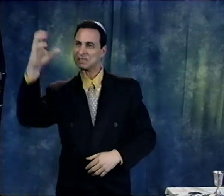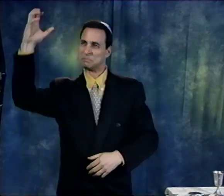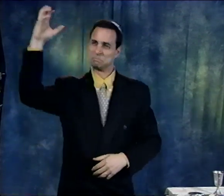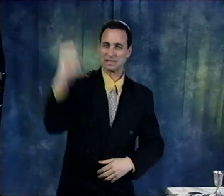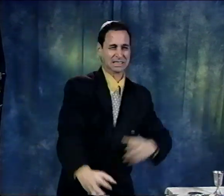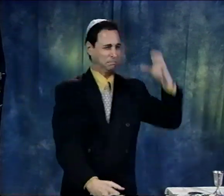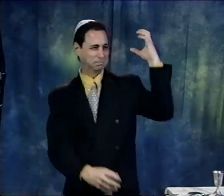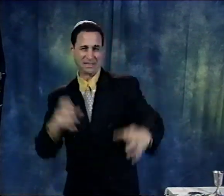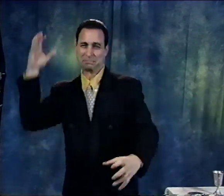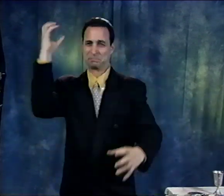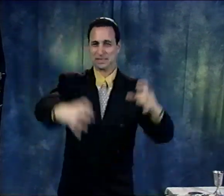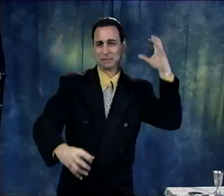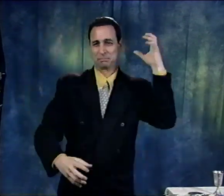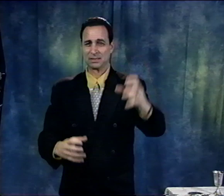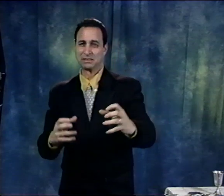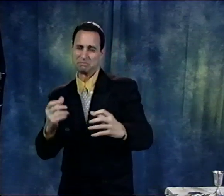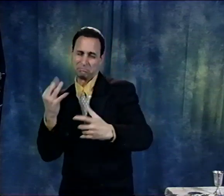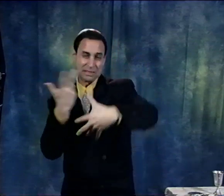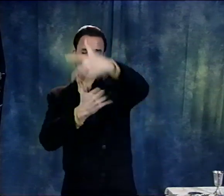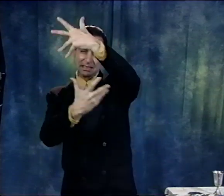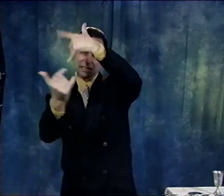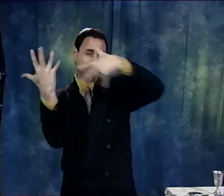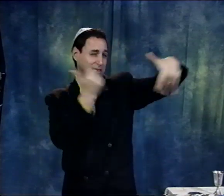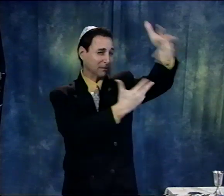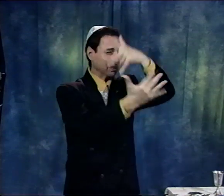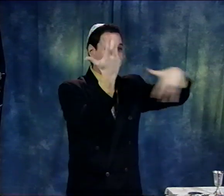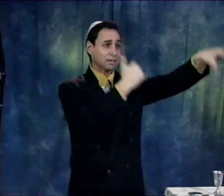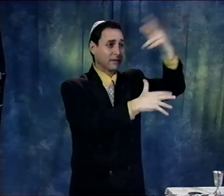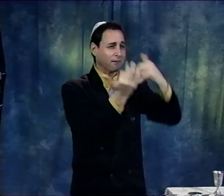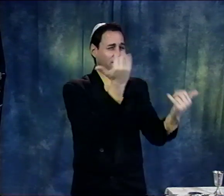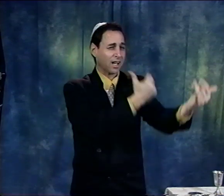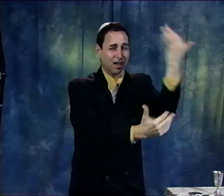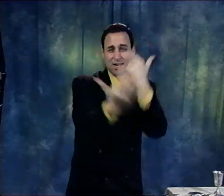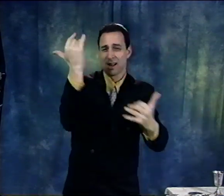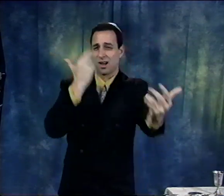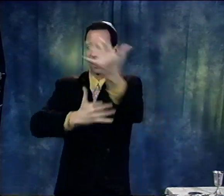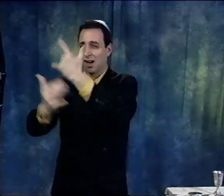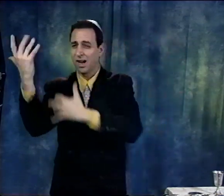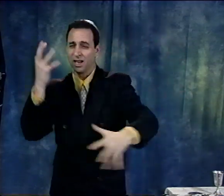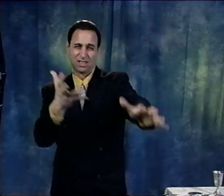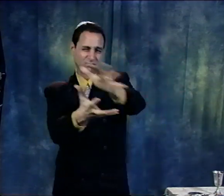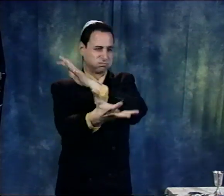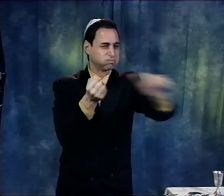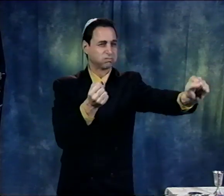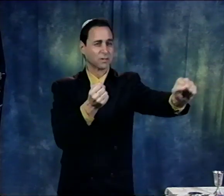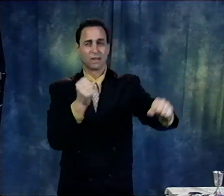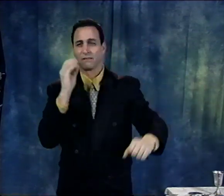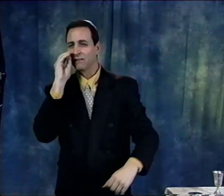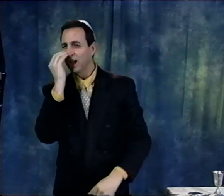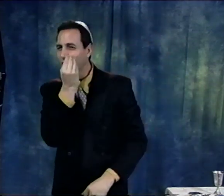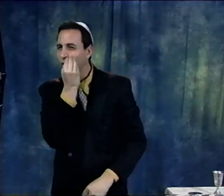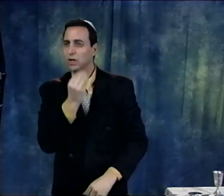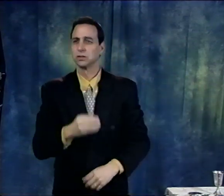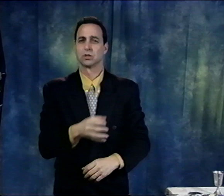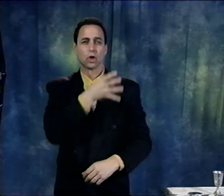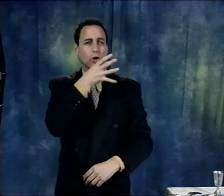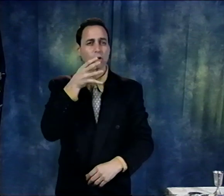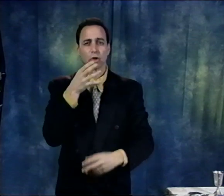Enormous pieces of ice with flashes of fire inside destroyed all the flowers,